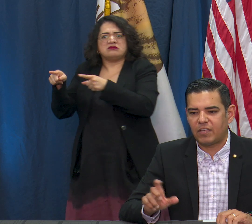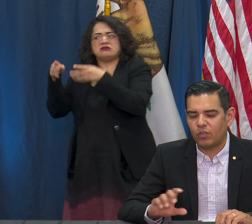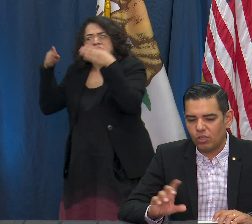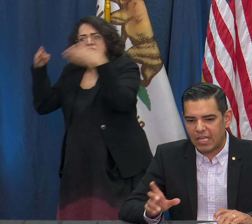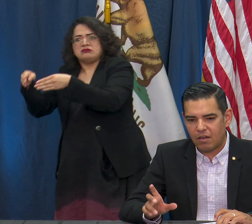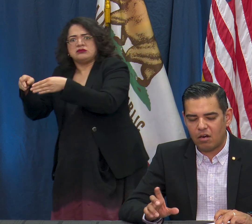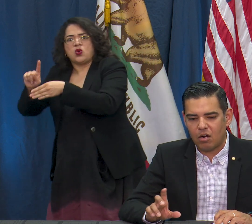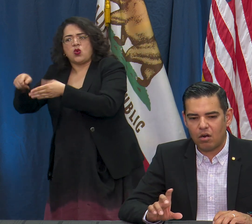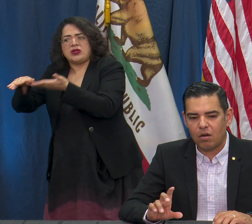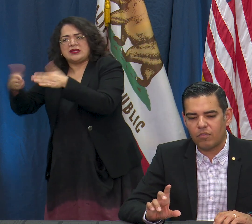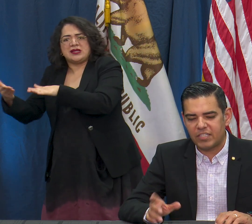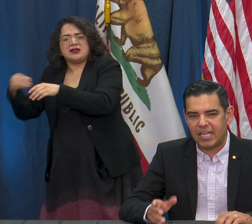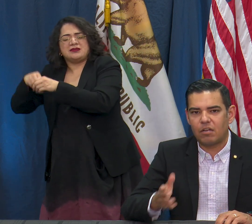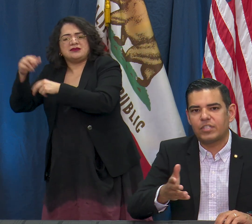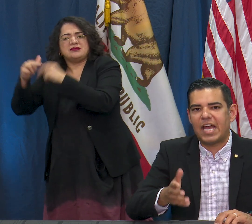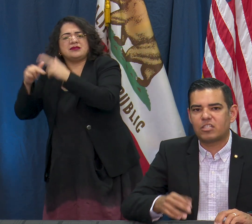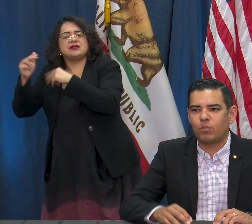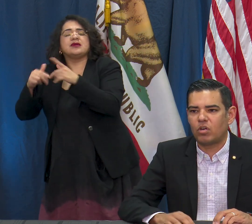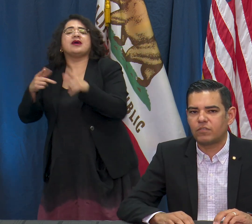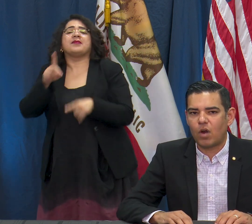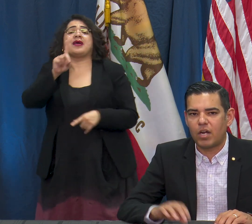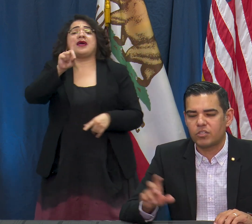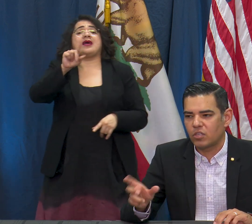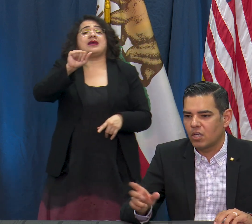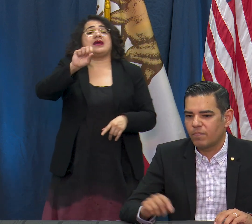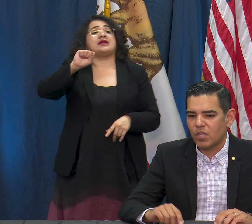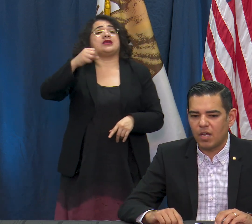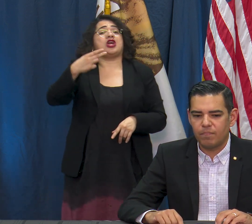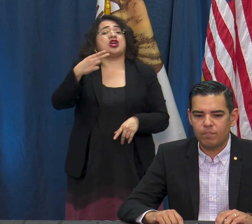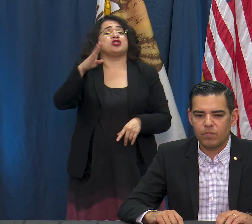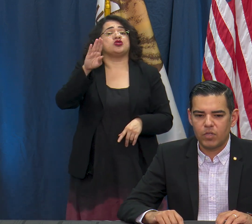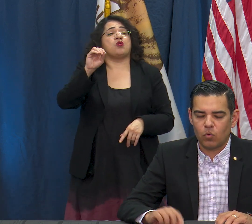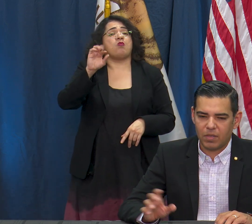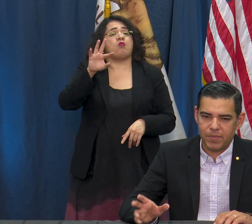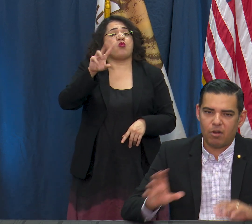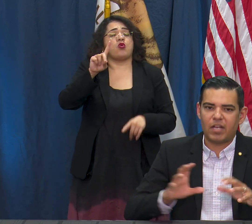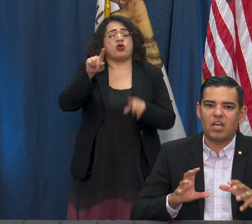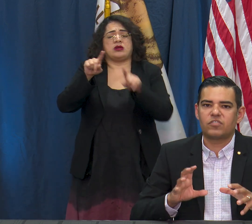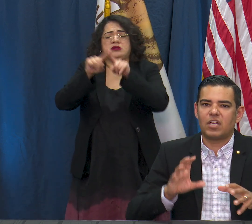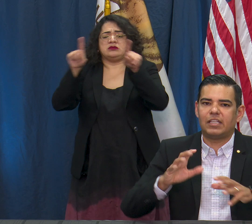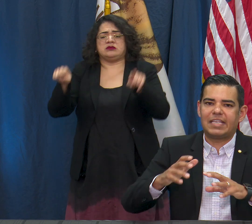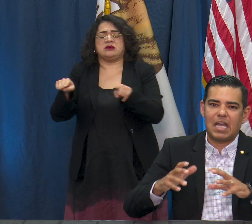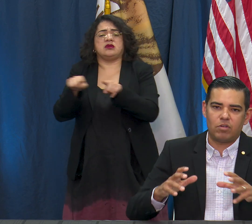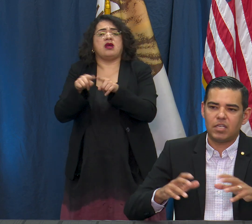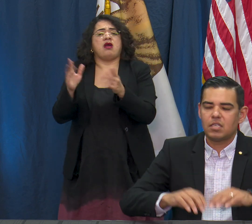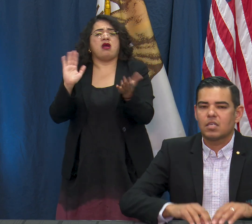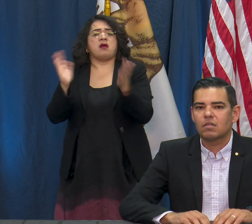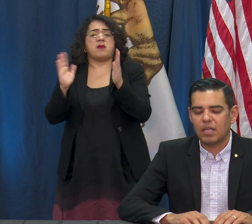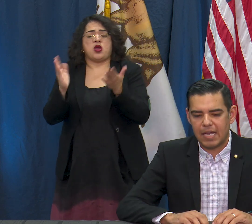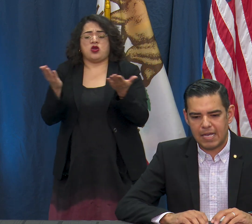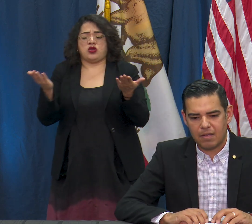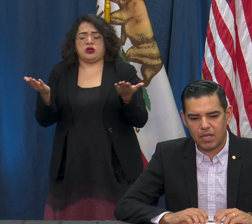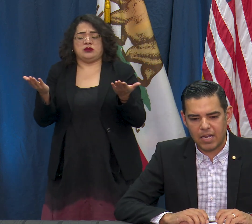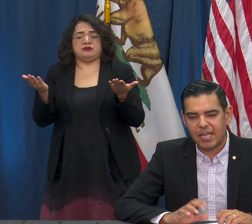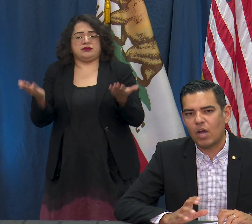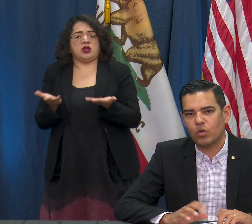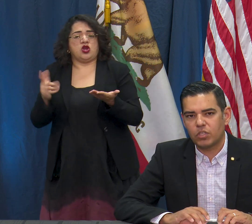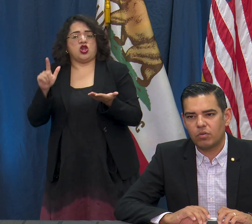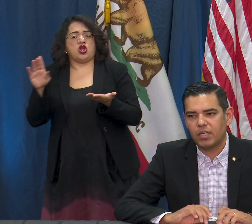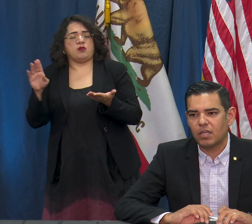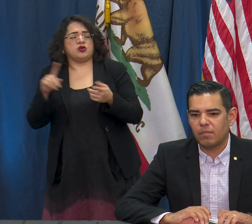Overall, I think if you look at the data on the dashboard as far as comparing us to LA County and how